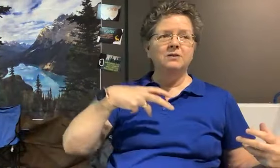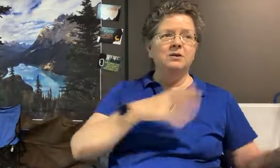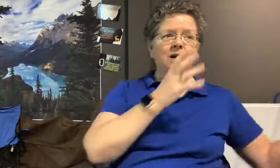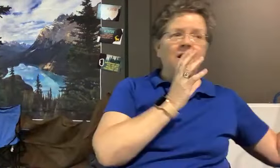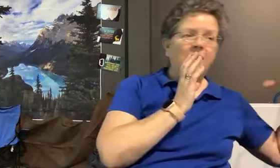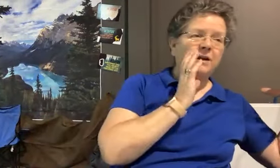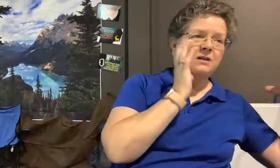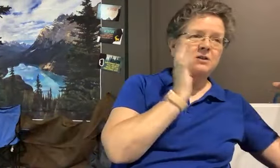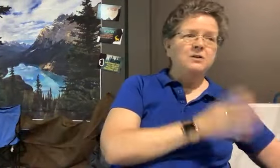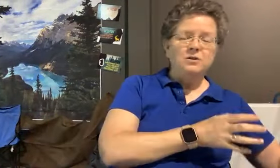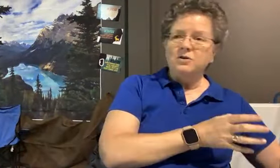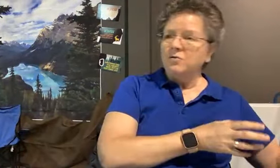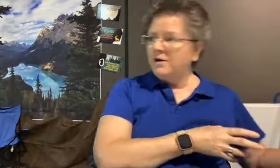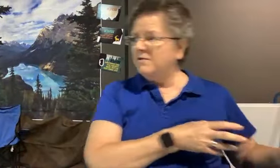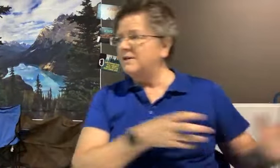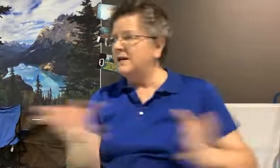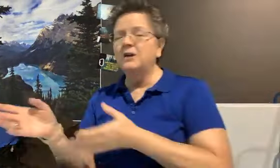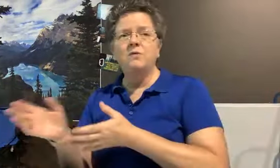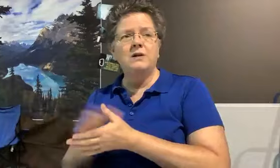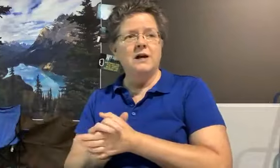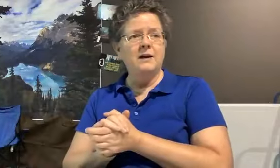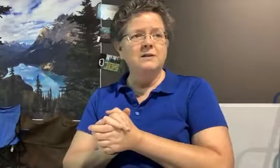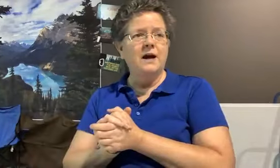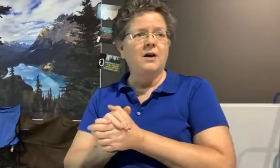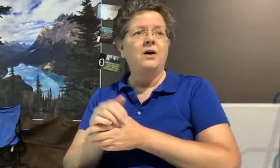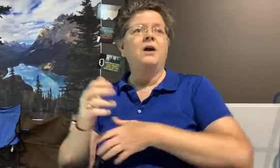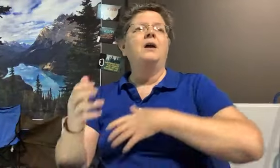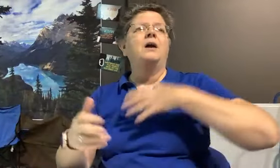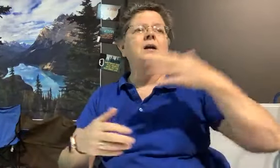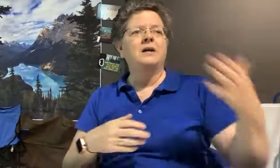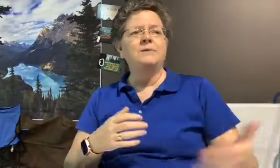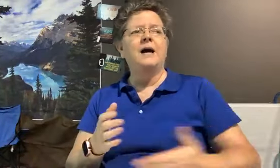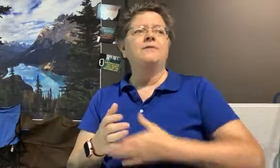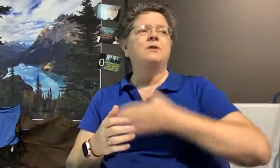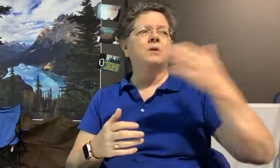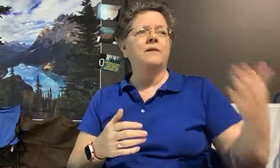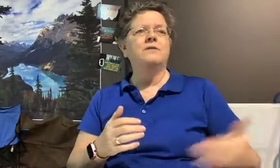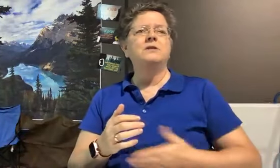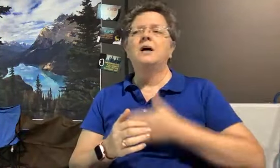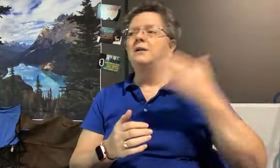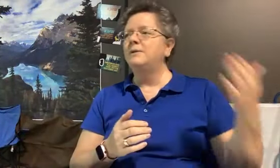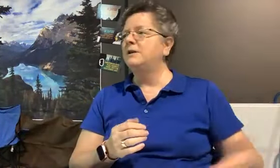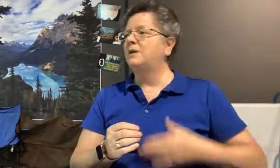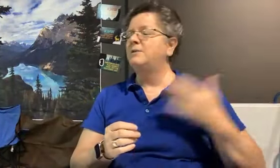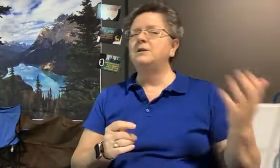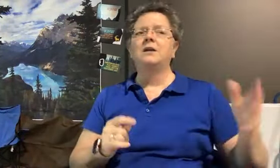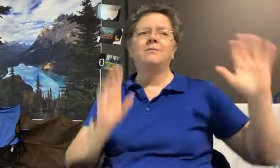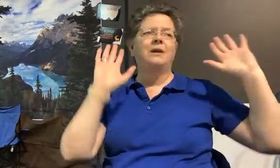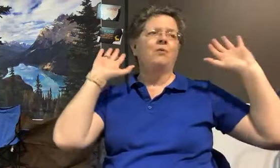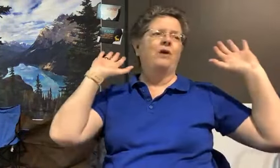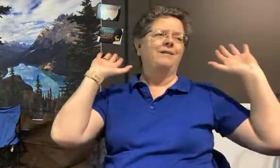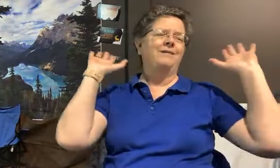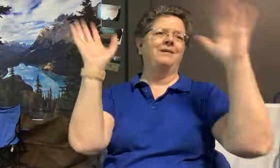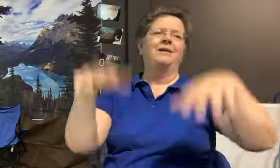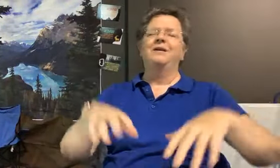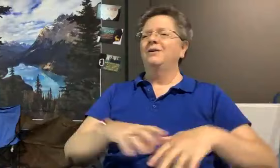Nebuchadnezzar, and he's going to destroy you and take you into exile. He kept having the prophets tell him and tell him and tell him, and they were like,